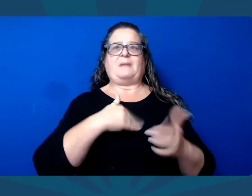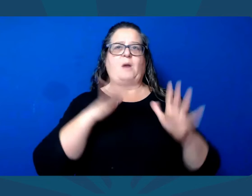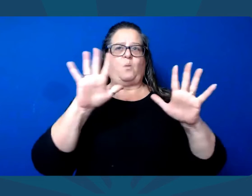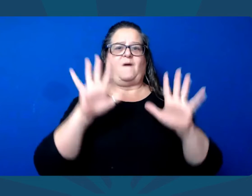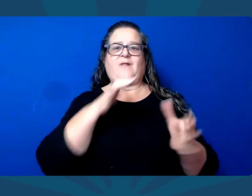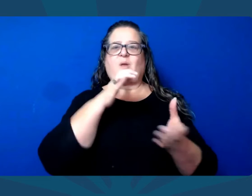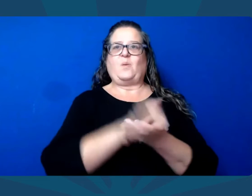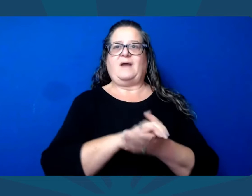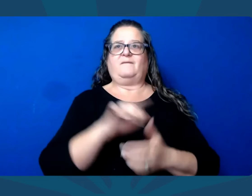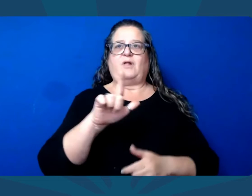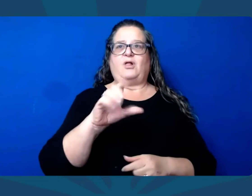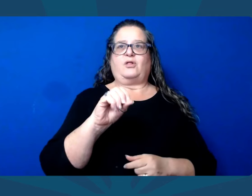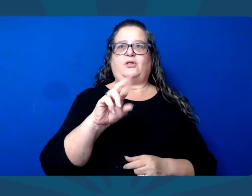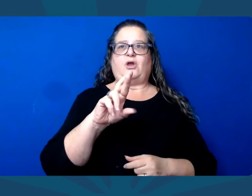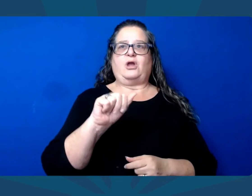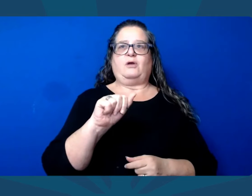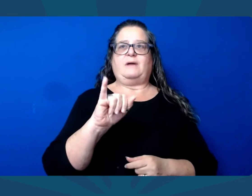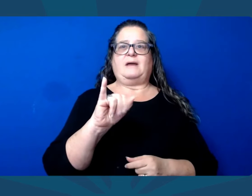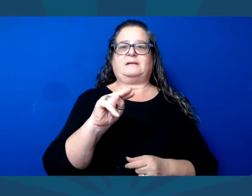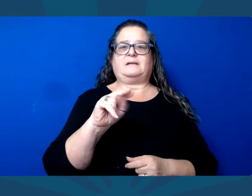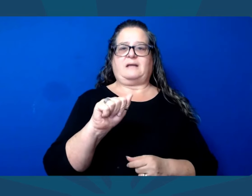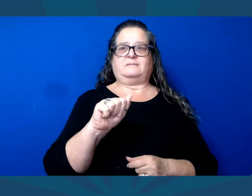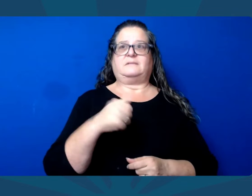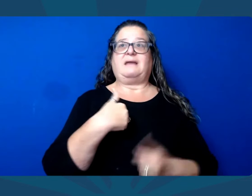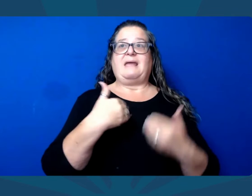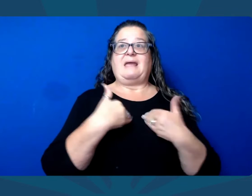I am married to my wonderful wife, Lorena.